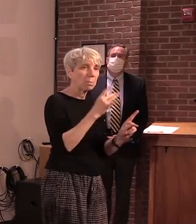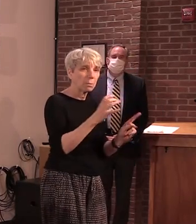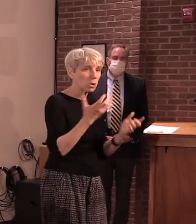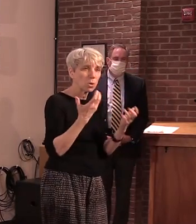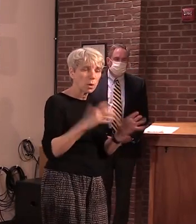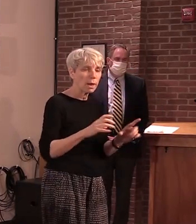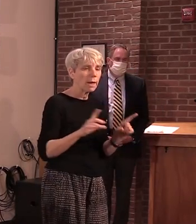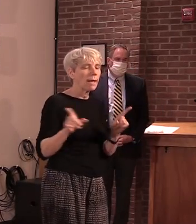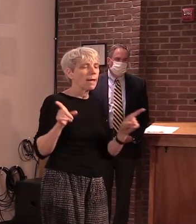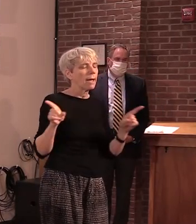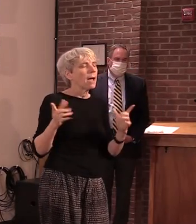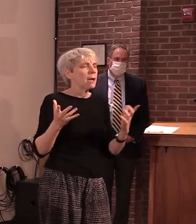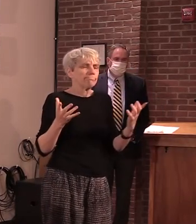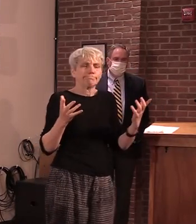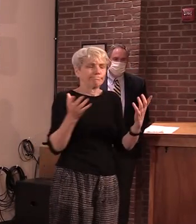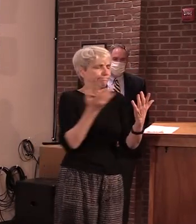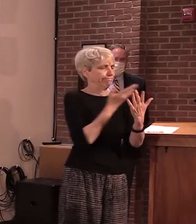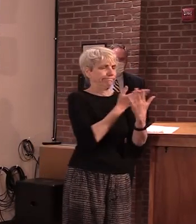board, I think there